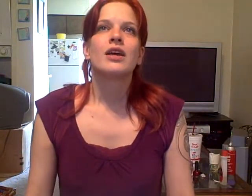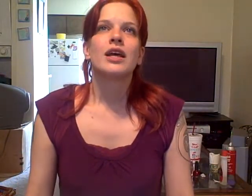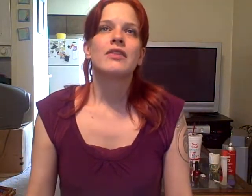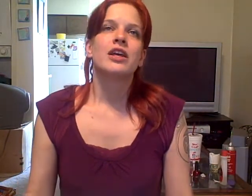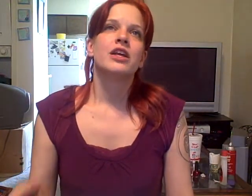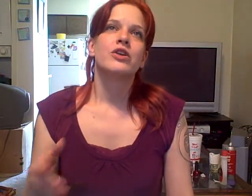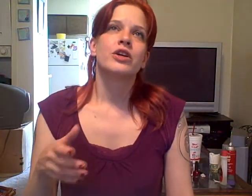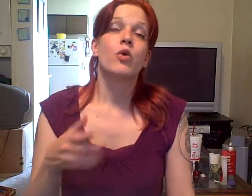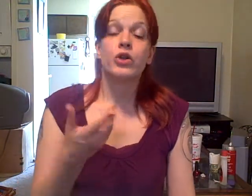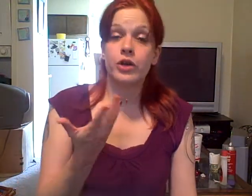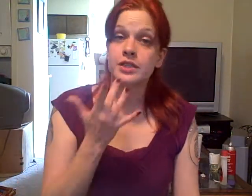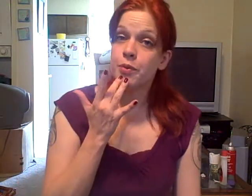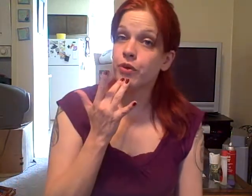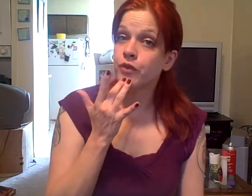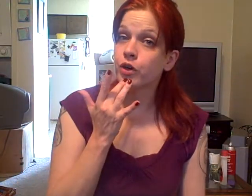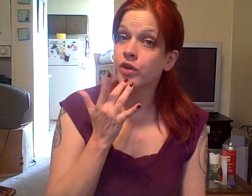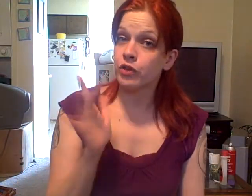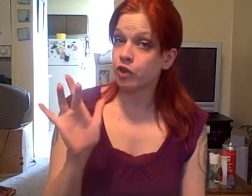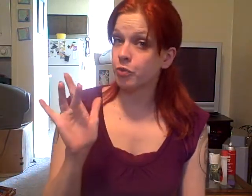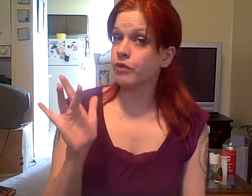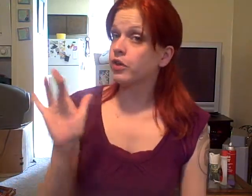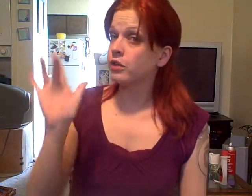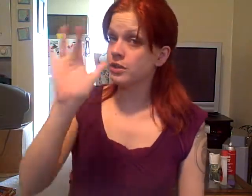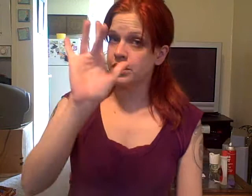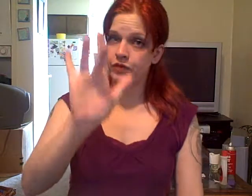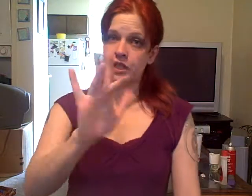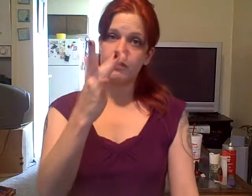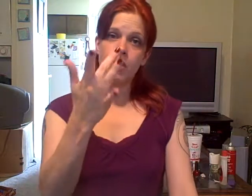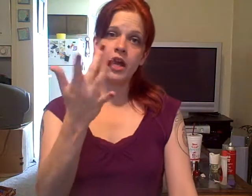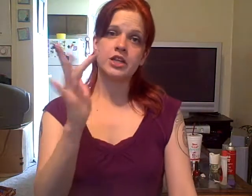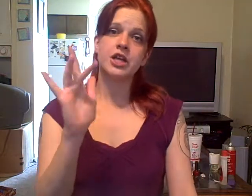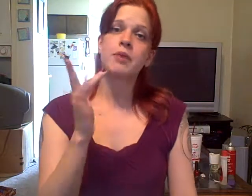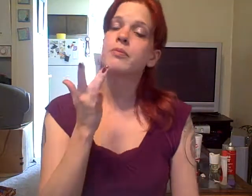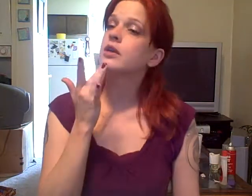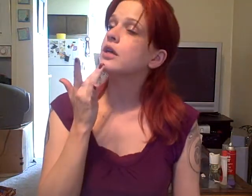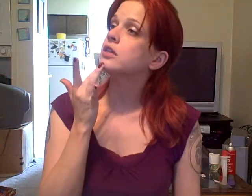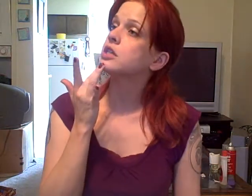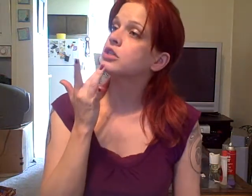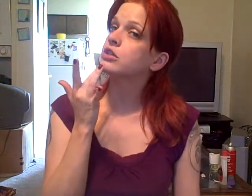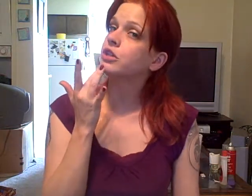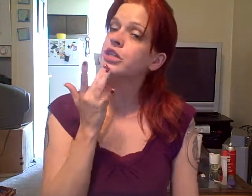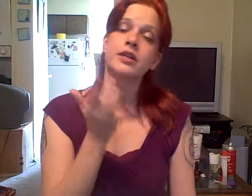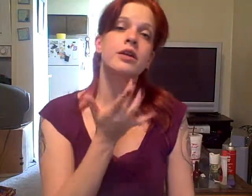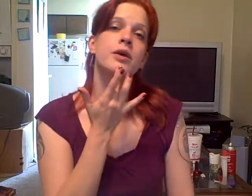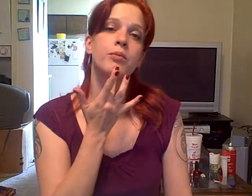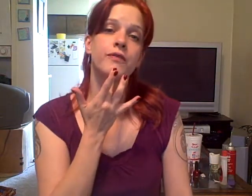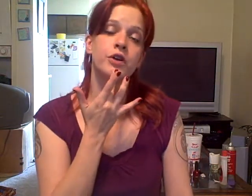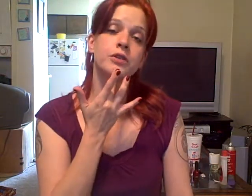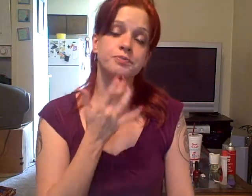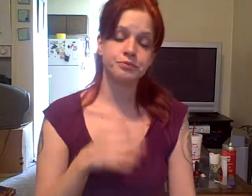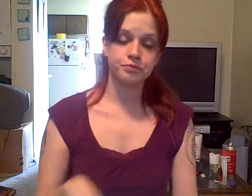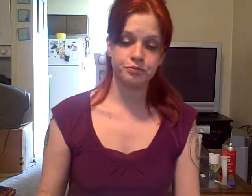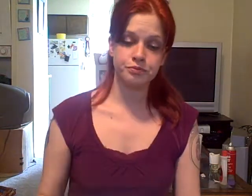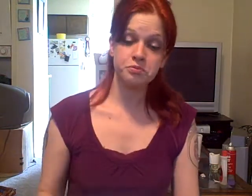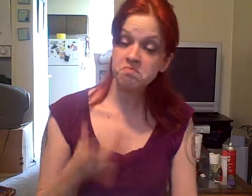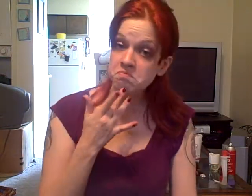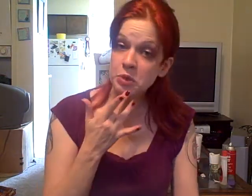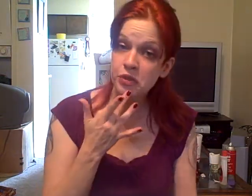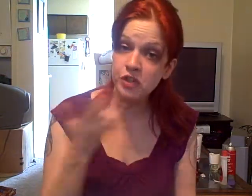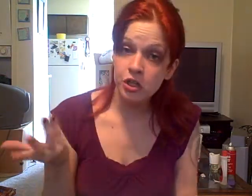And then you could say prefer. We've learned prefer. It's the feely finger hand shape, and you touch it on your chin. Prefer. Prefer, like